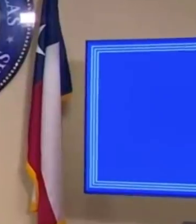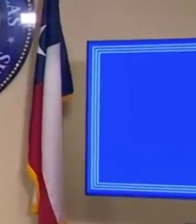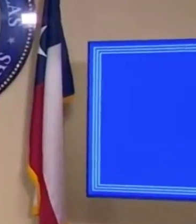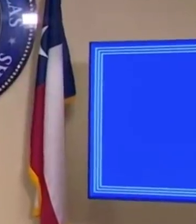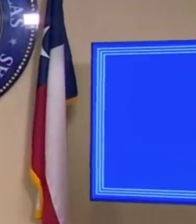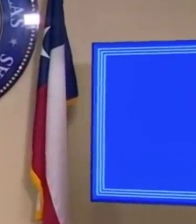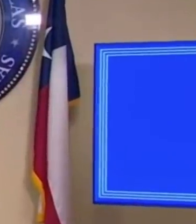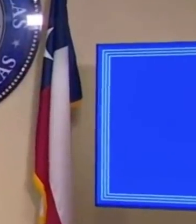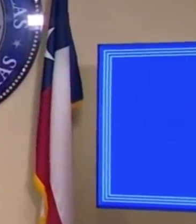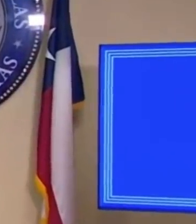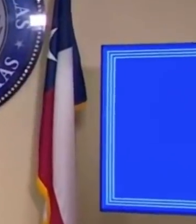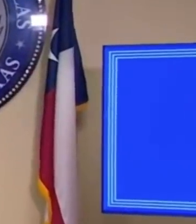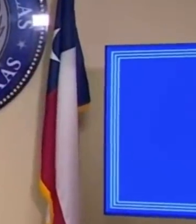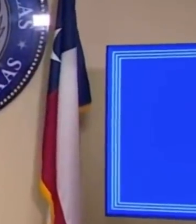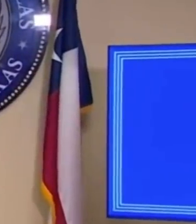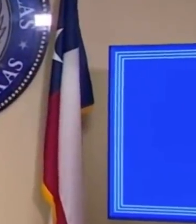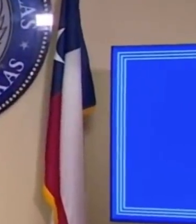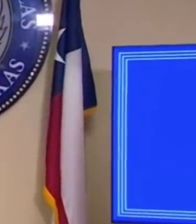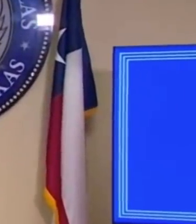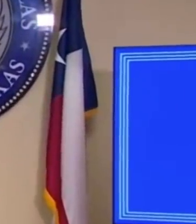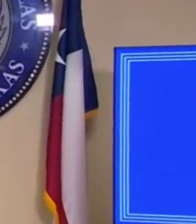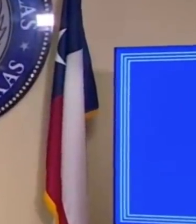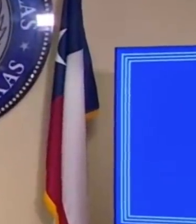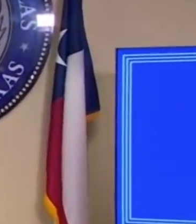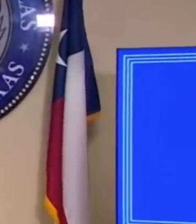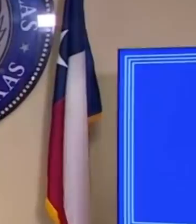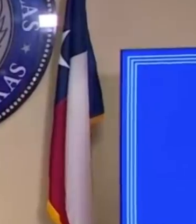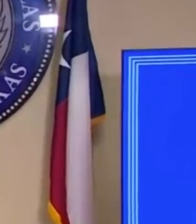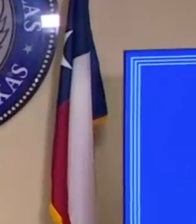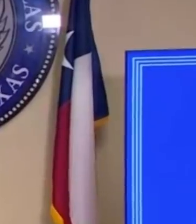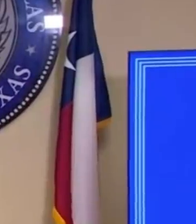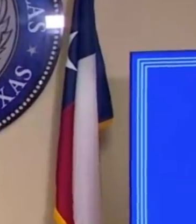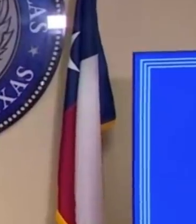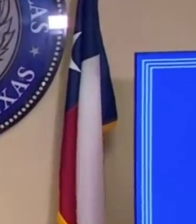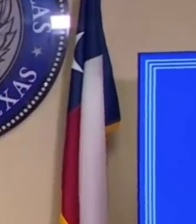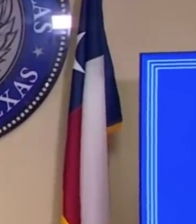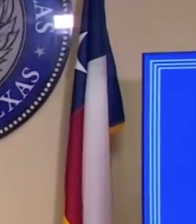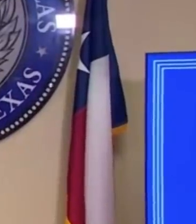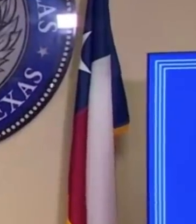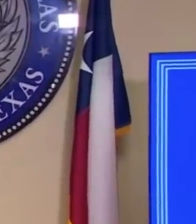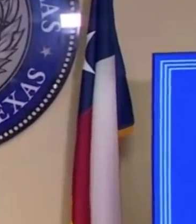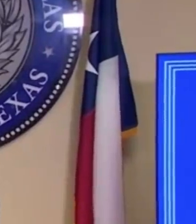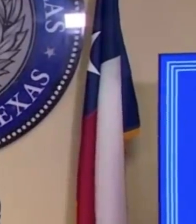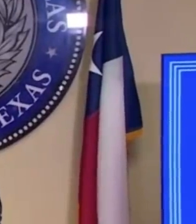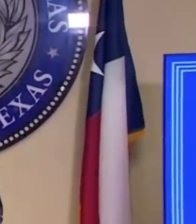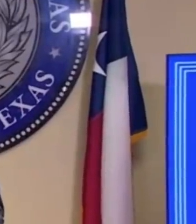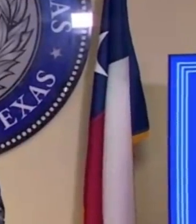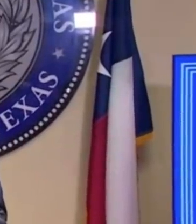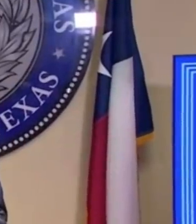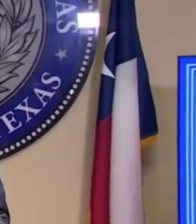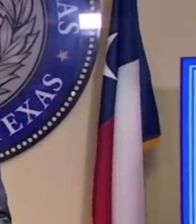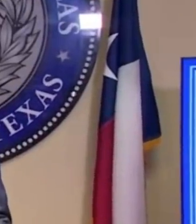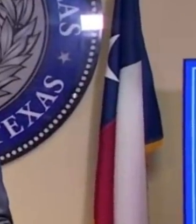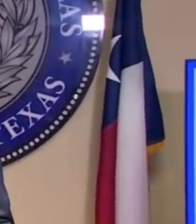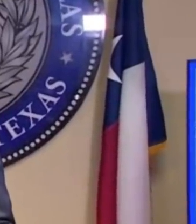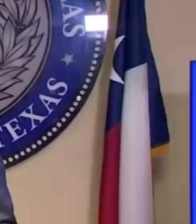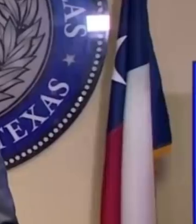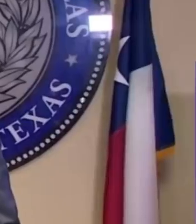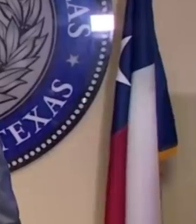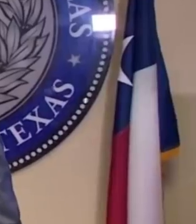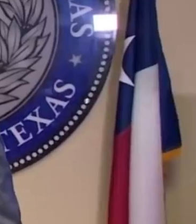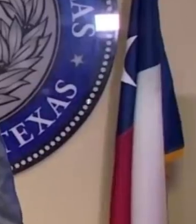Just received word that the governor has changed his mind on statewide masking